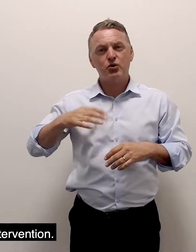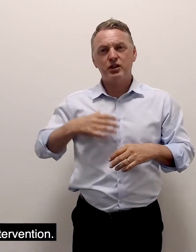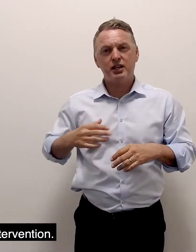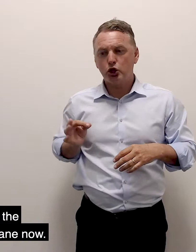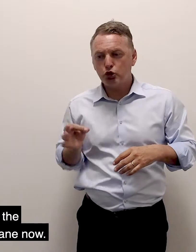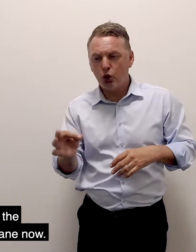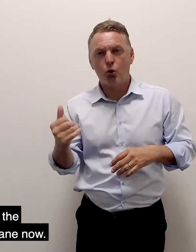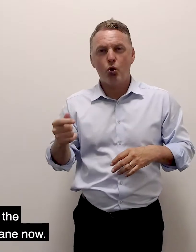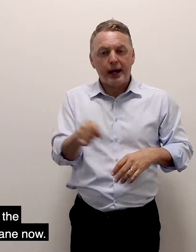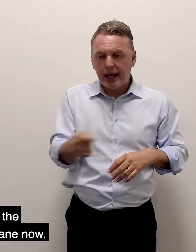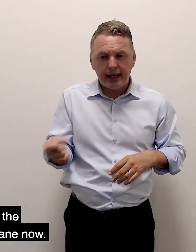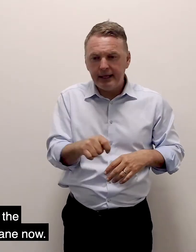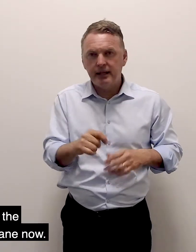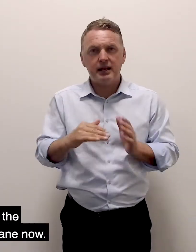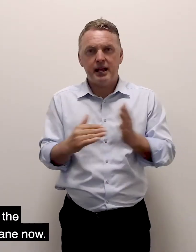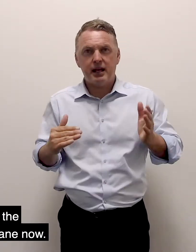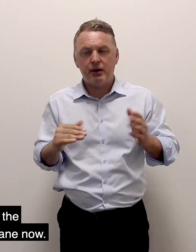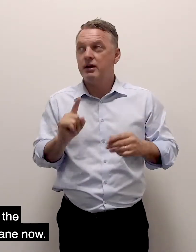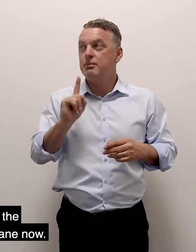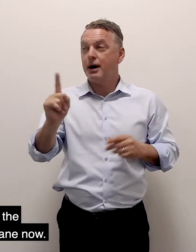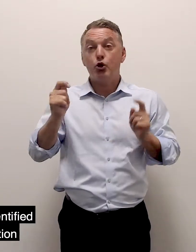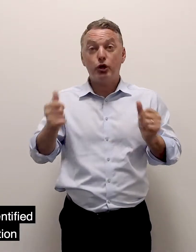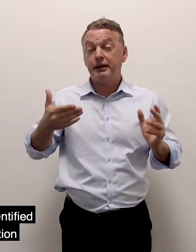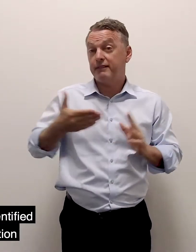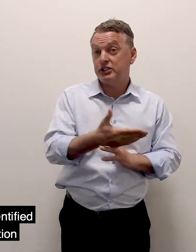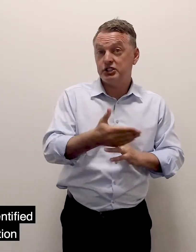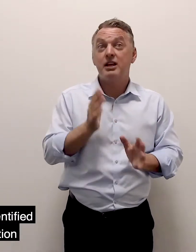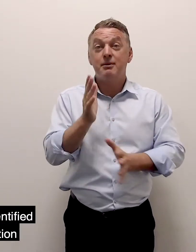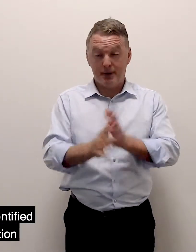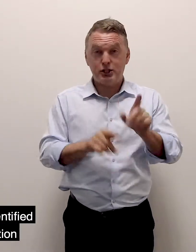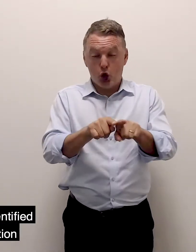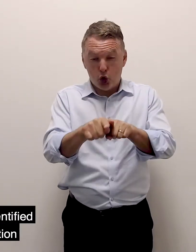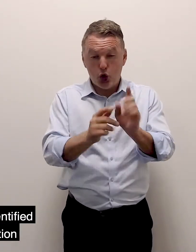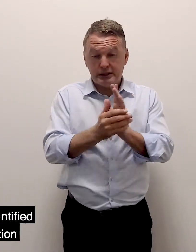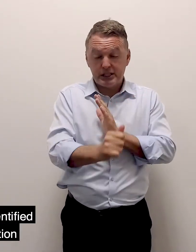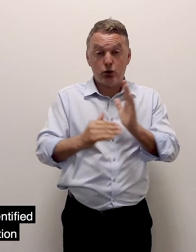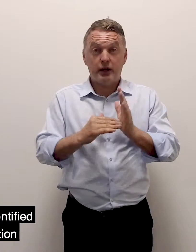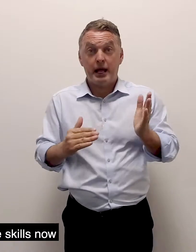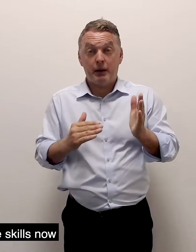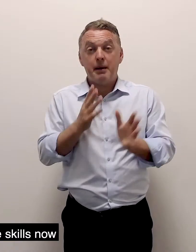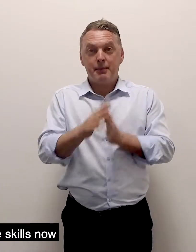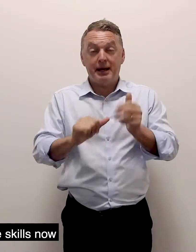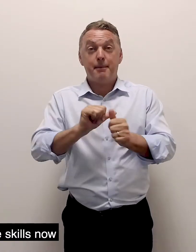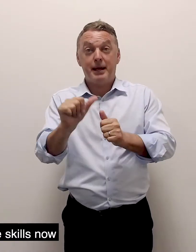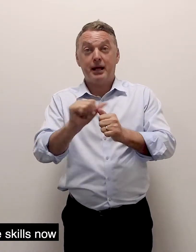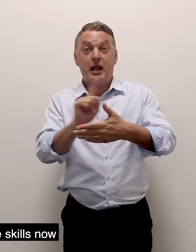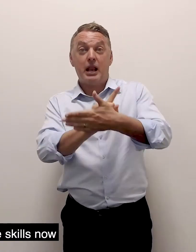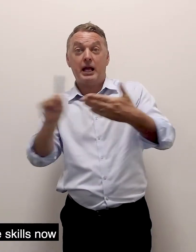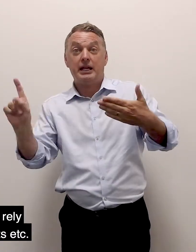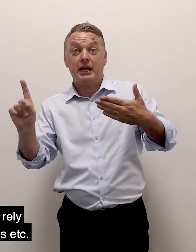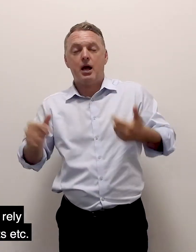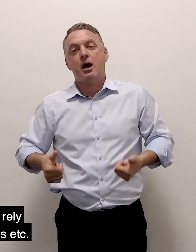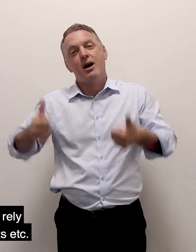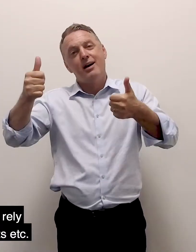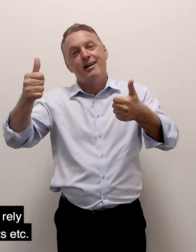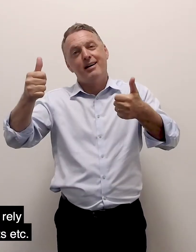early intervention. He doesn't need the assistance dog or a cane now. All of what he's identified is early intervention. And yes, if he gets those skills now,